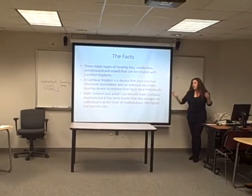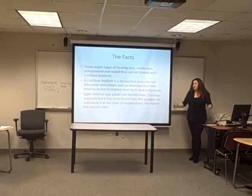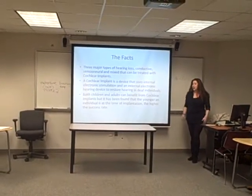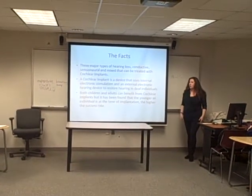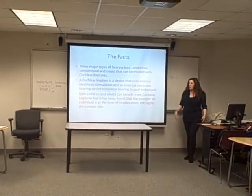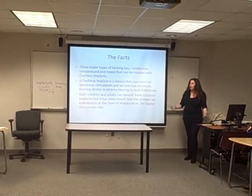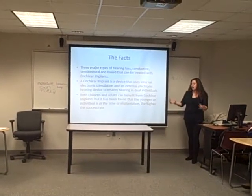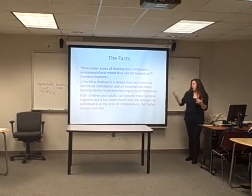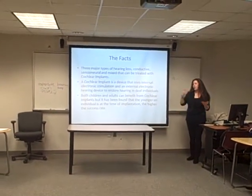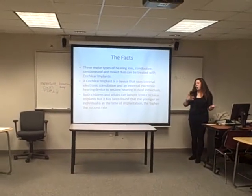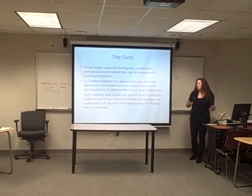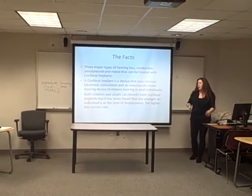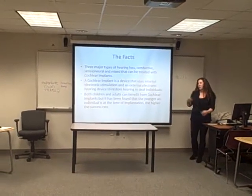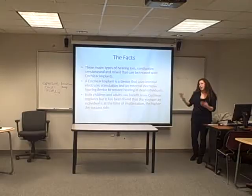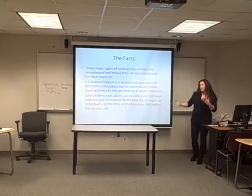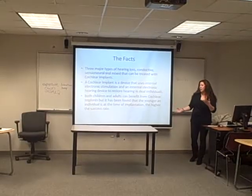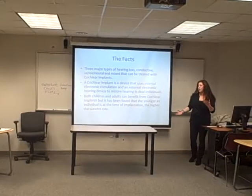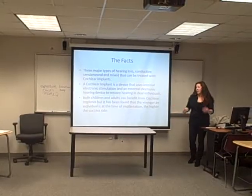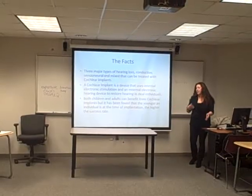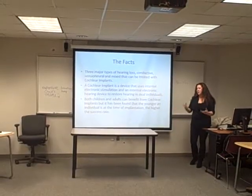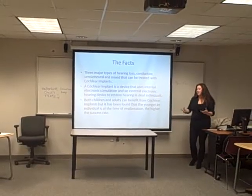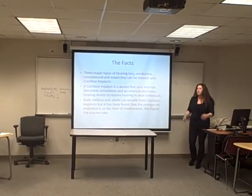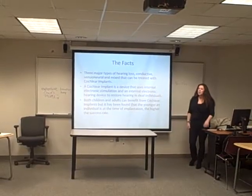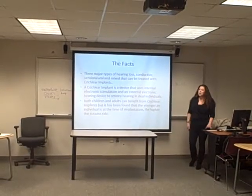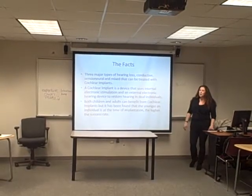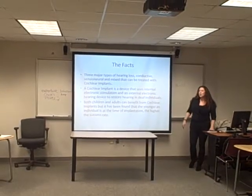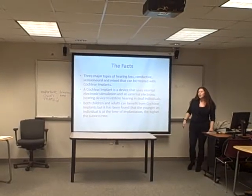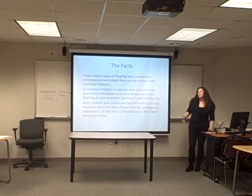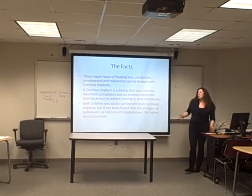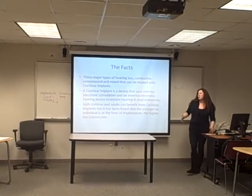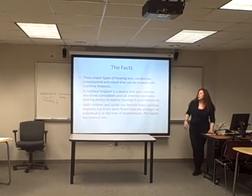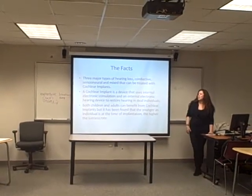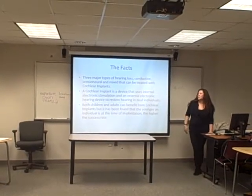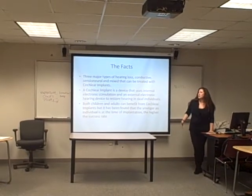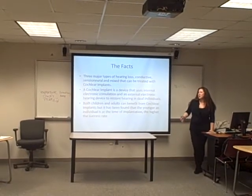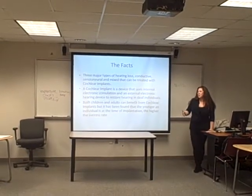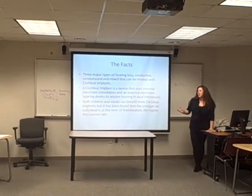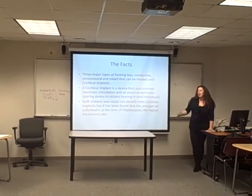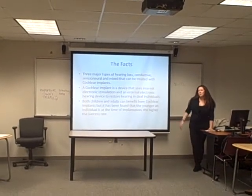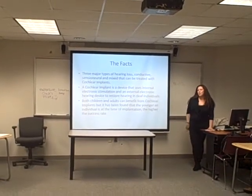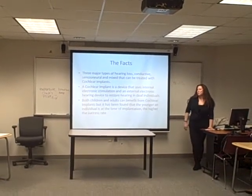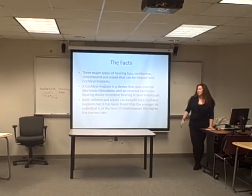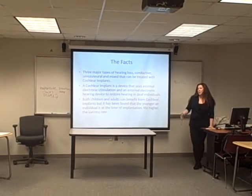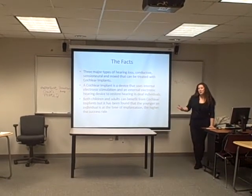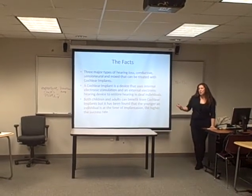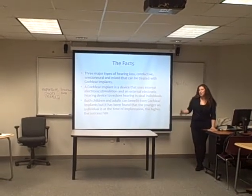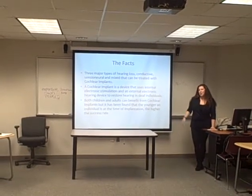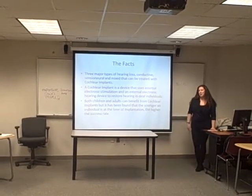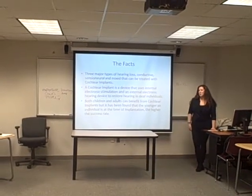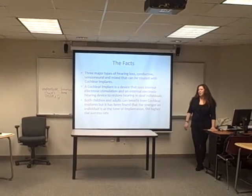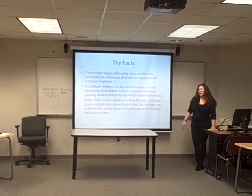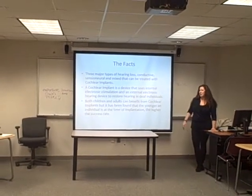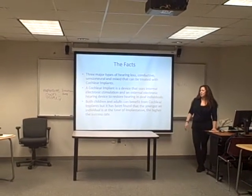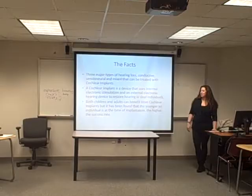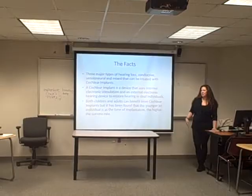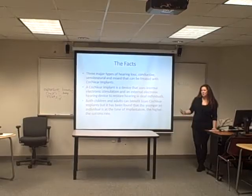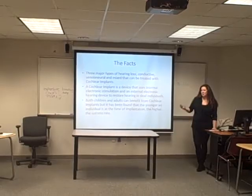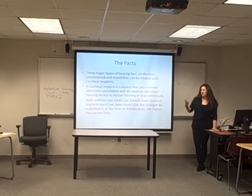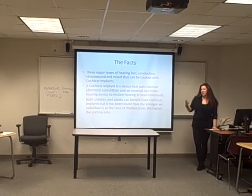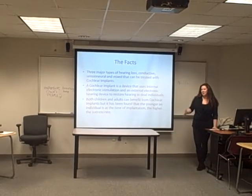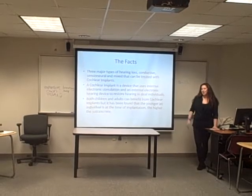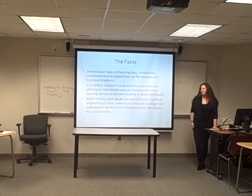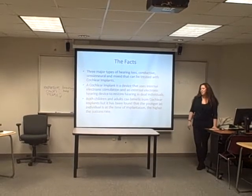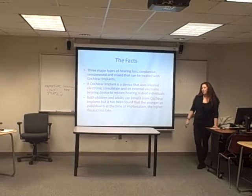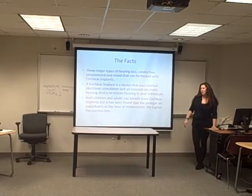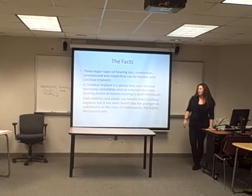well, what do I do now? How do I get her help? How do I get the hearing aids? And so it was sort of, you know, it was devastating at first, but then you just got to do what you can to